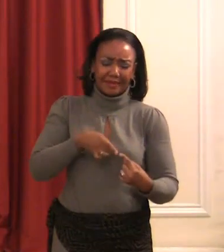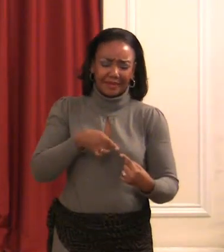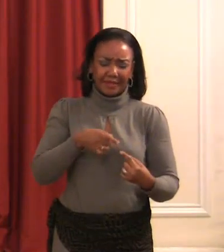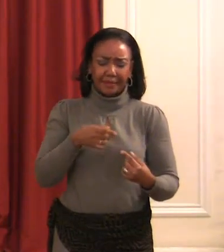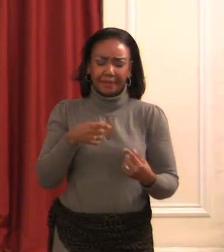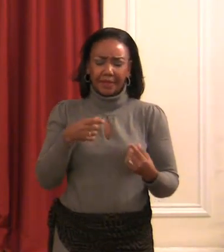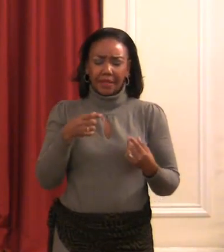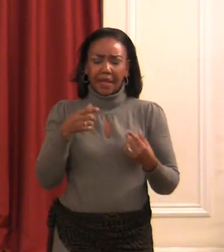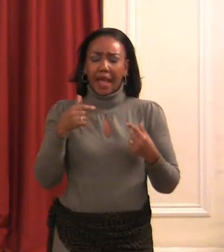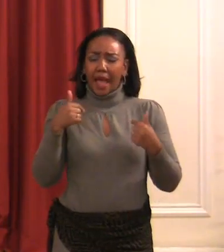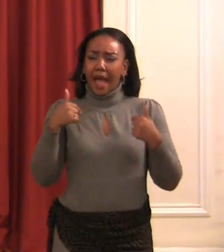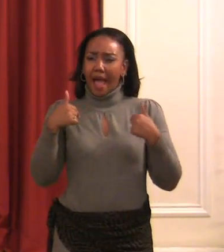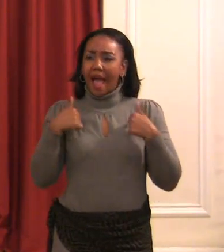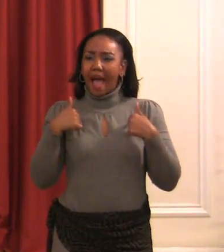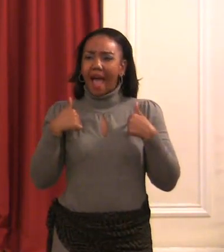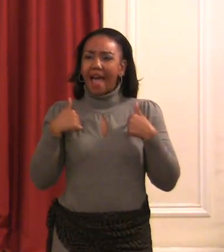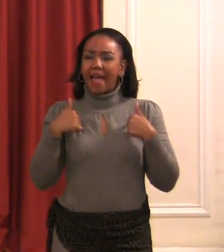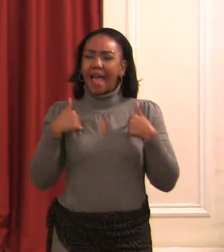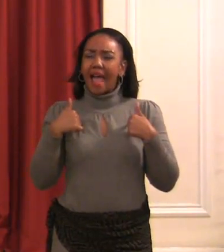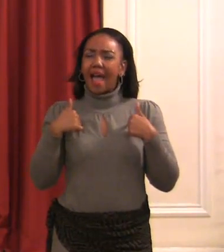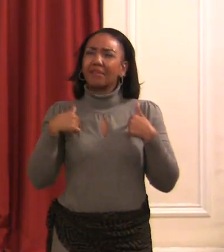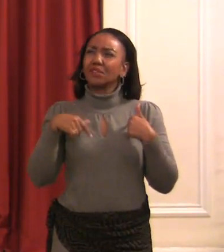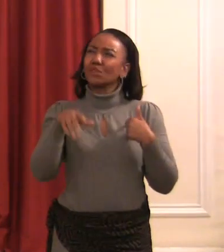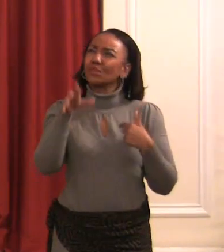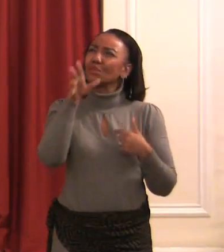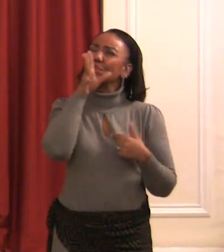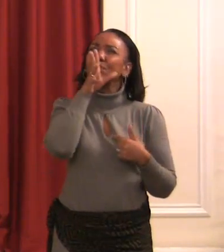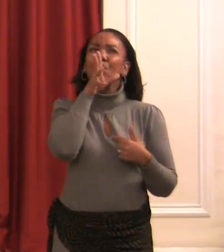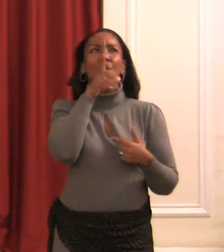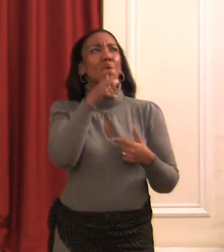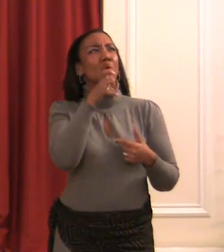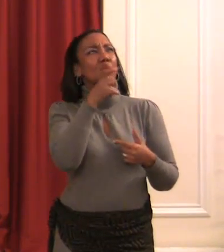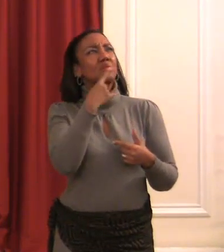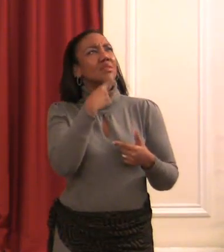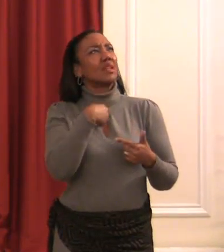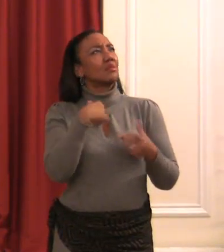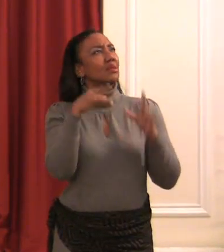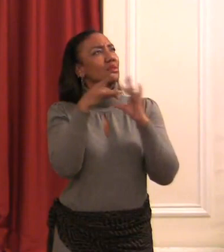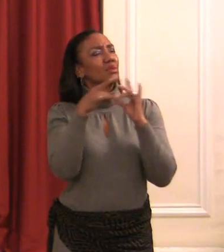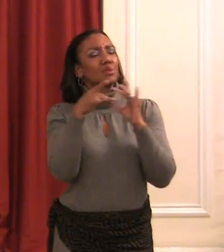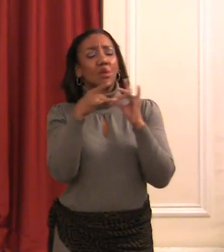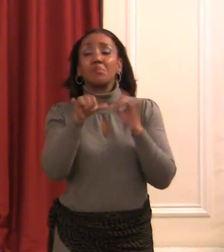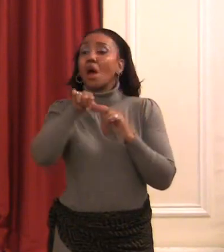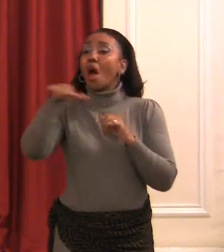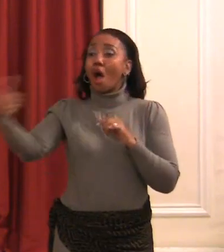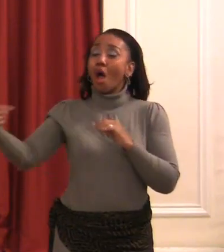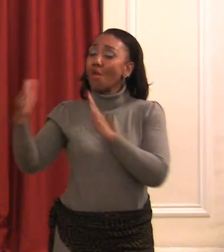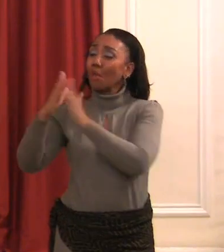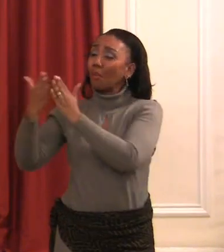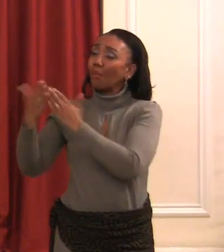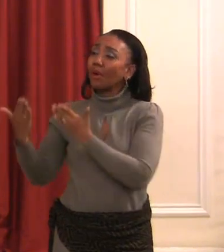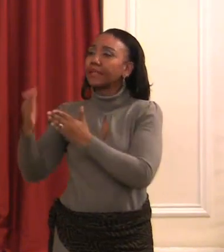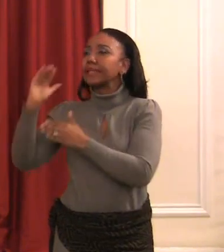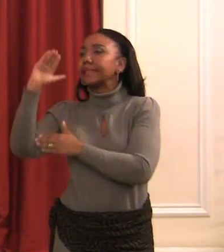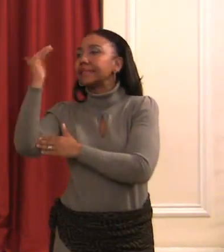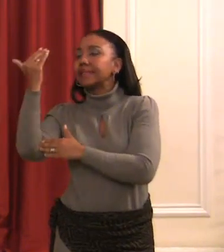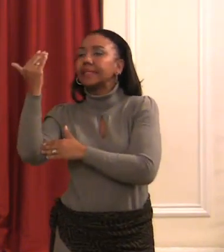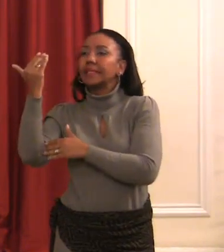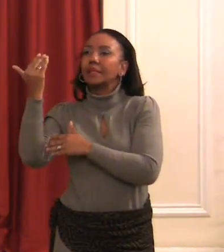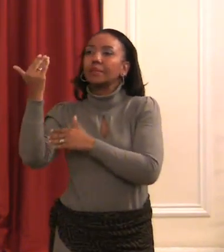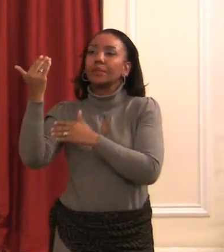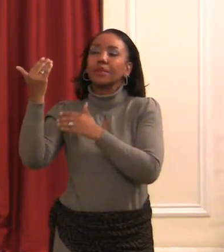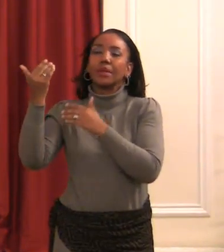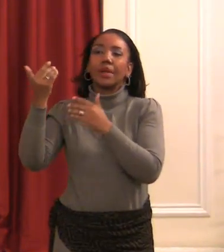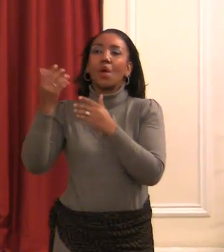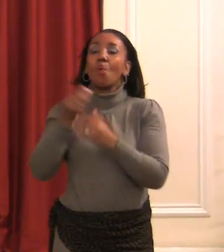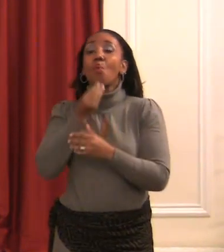to actually physically voice the question. Who's telling the story? All my other stories, it's either, with